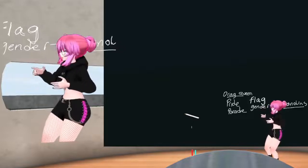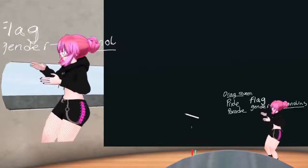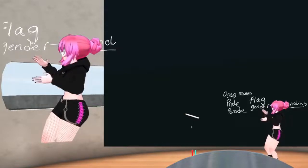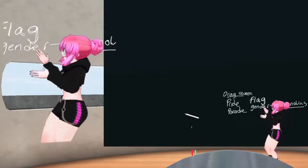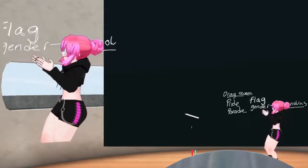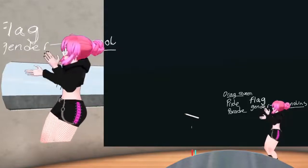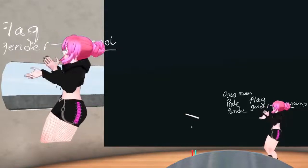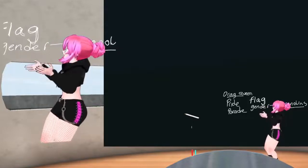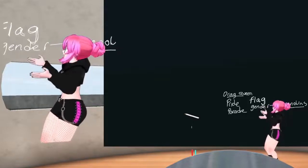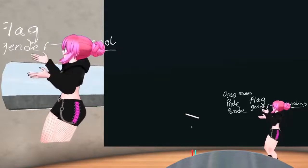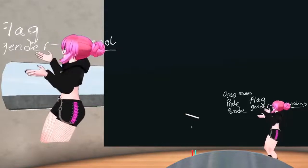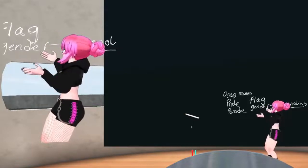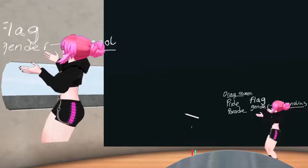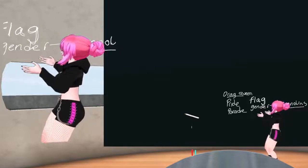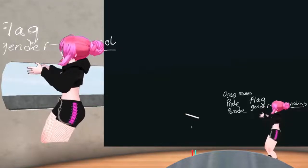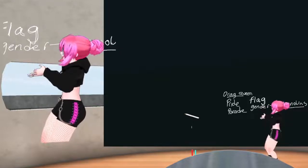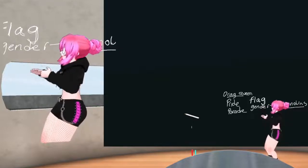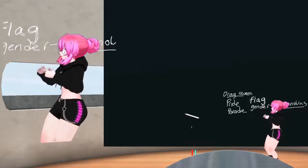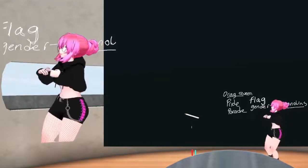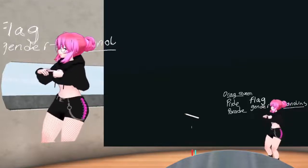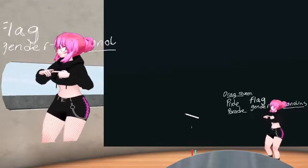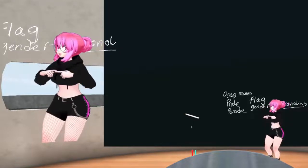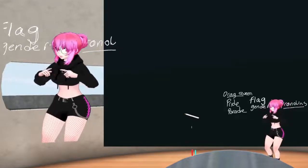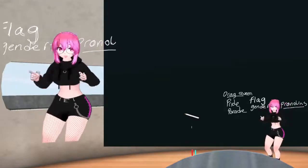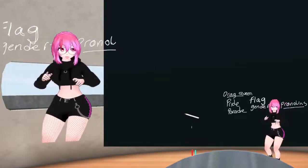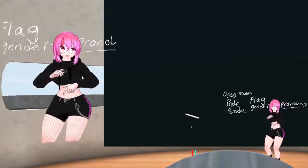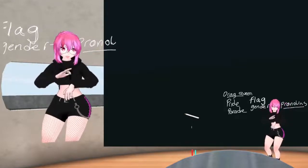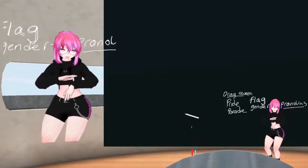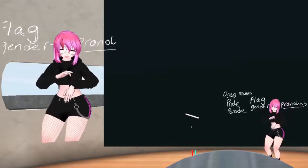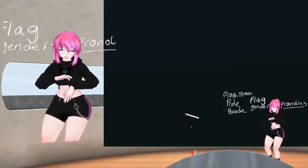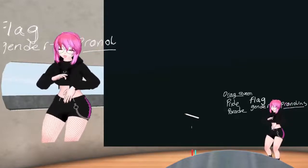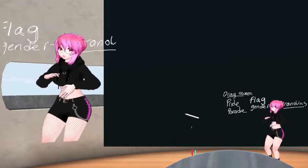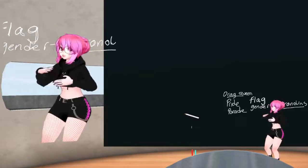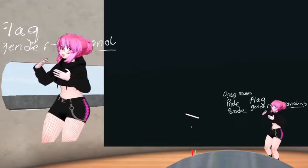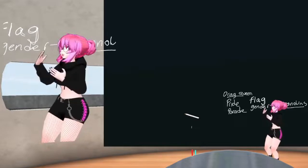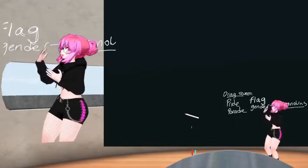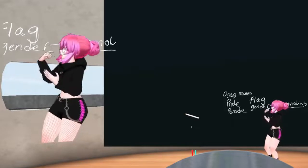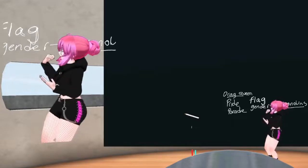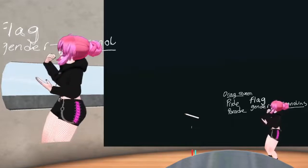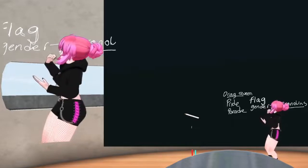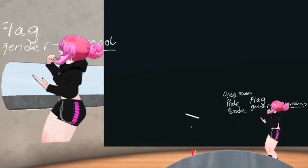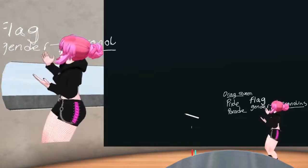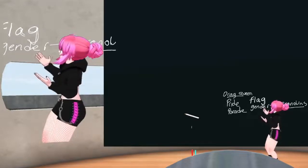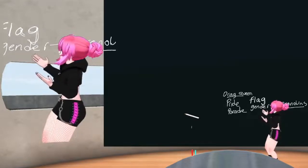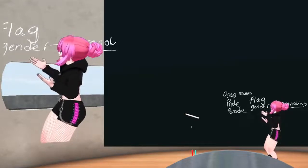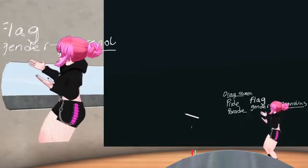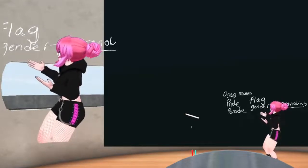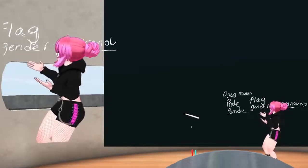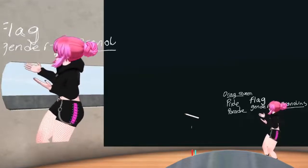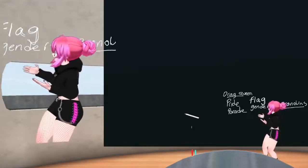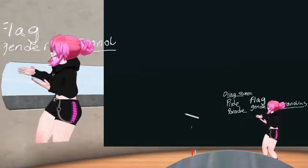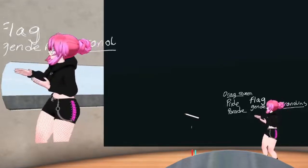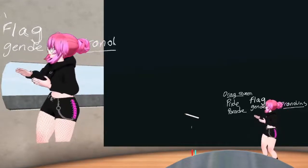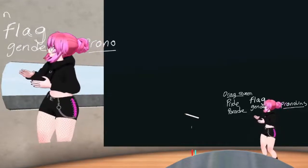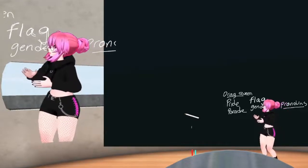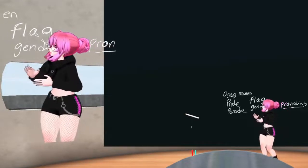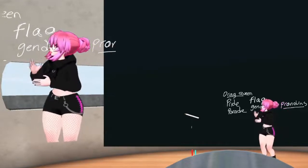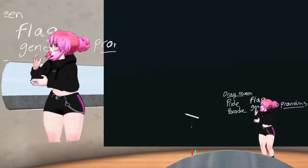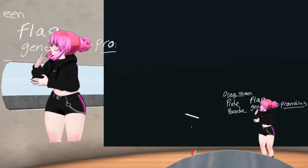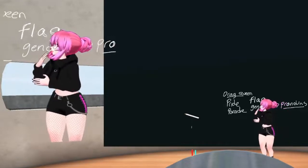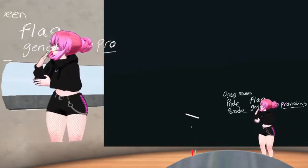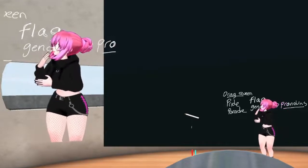gender. So pronouns are kind of, they're seen much different than English. So I think because of that,